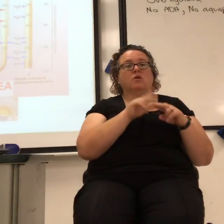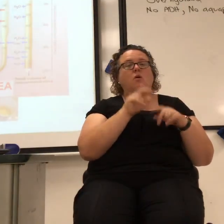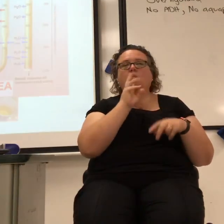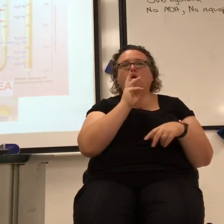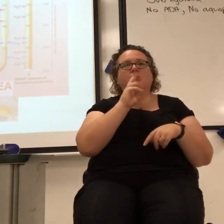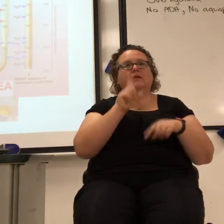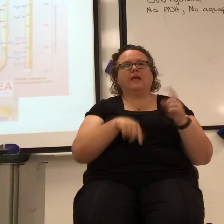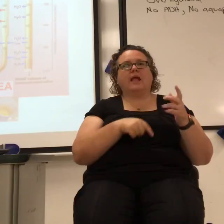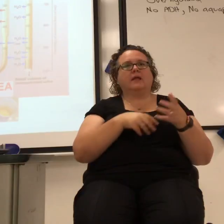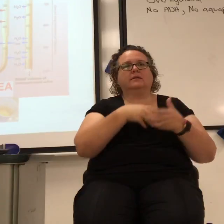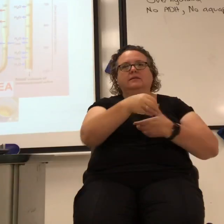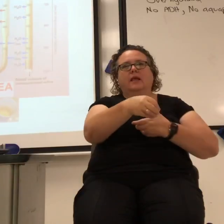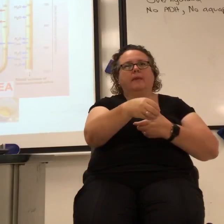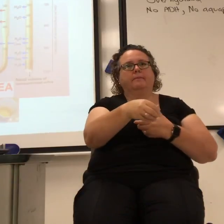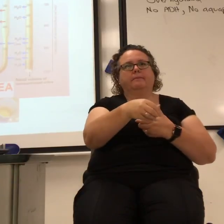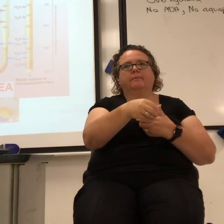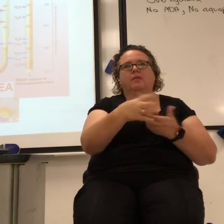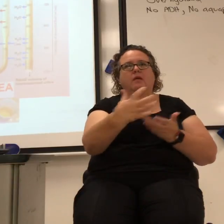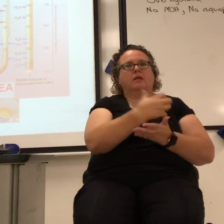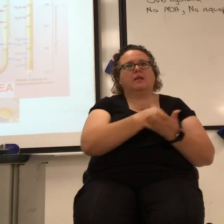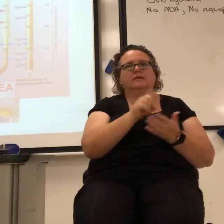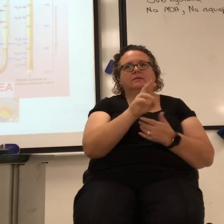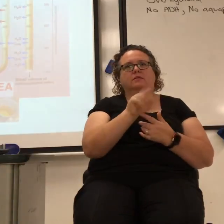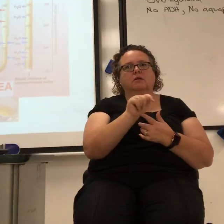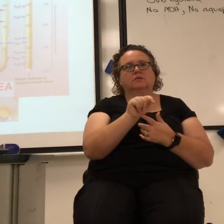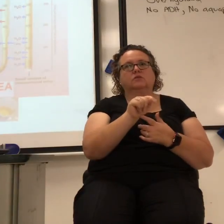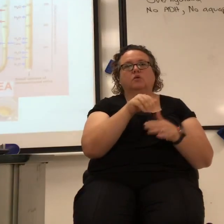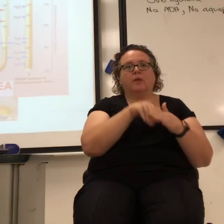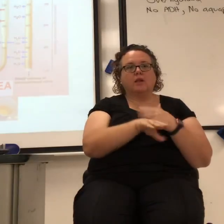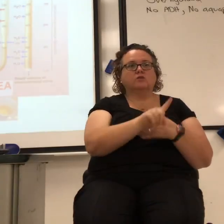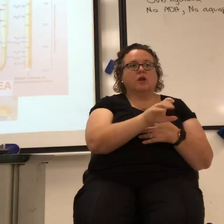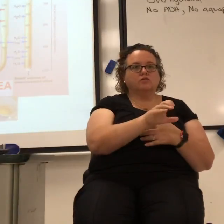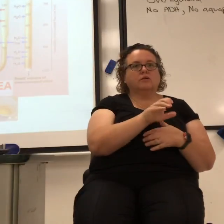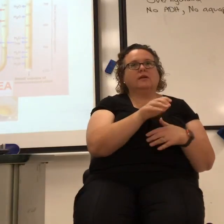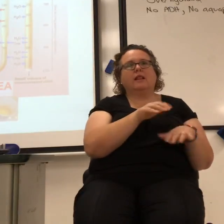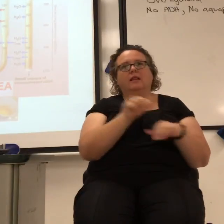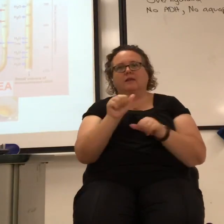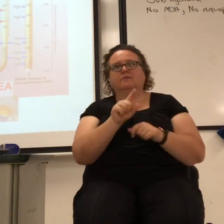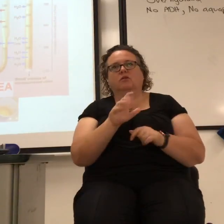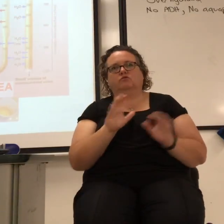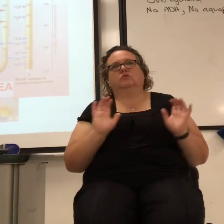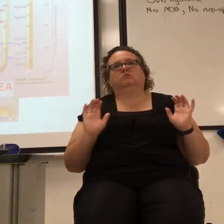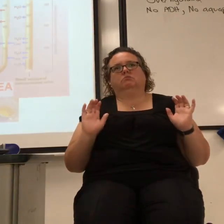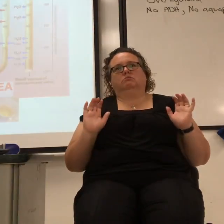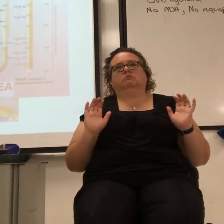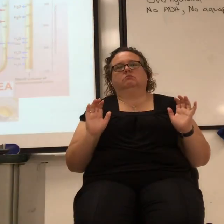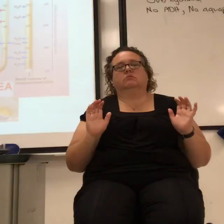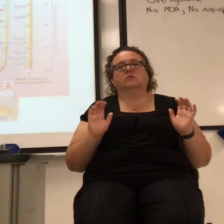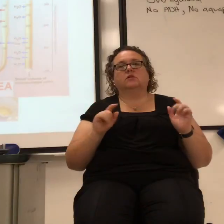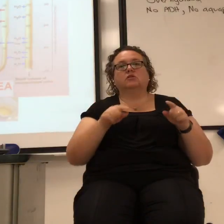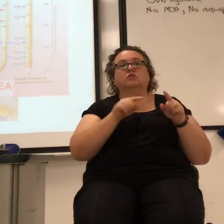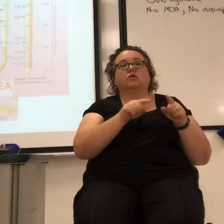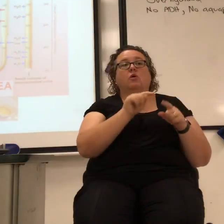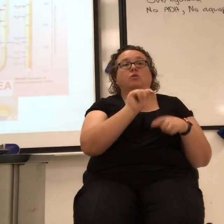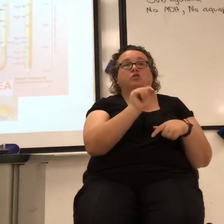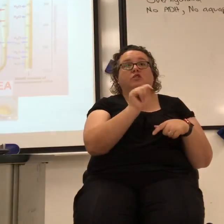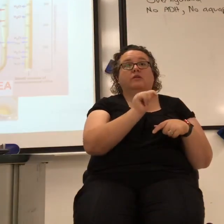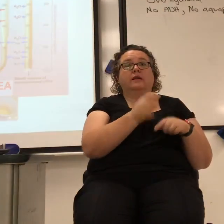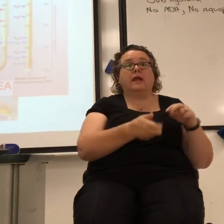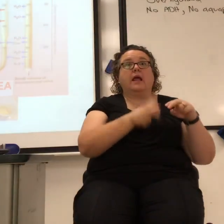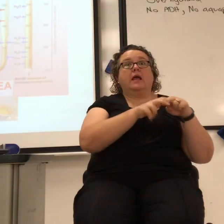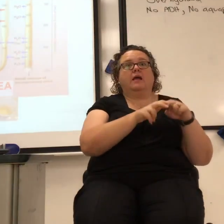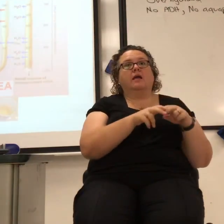cannot escape the collecting duct. So it just enters 100 and it leaves 100. So urine output is increased.